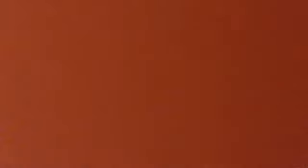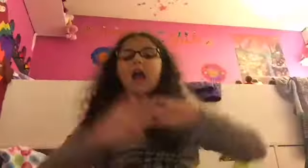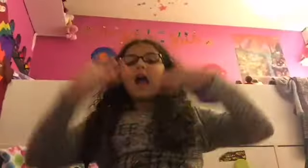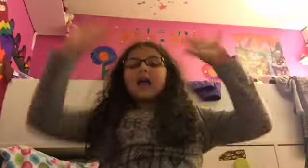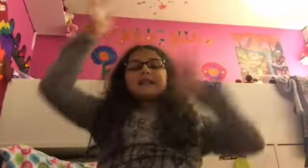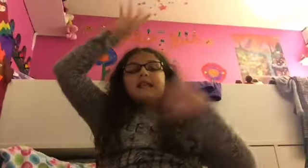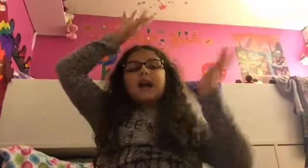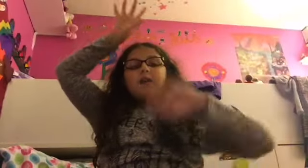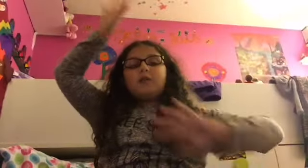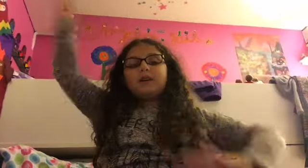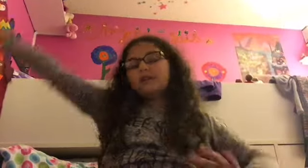Now,